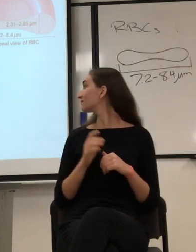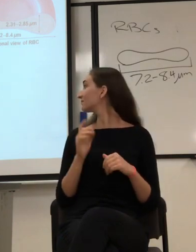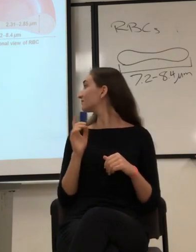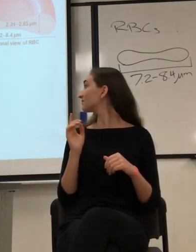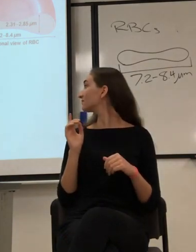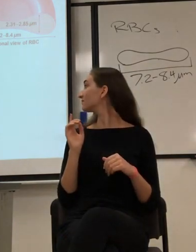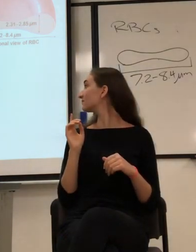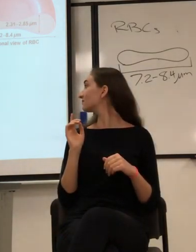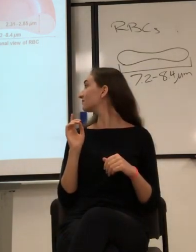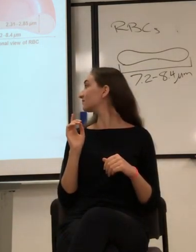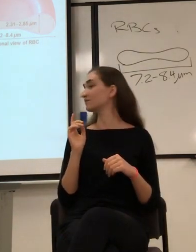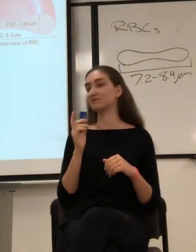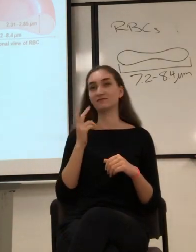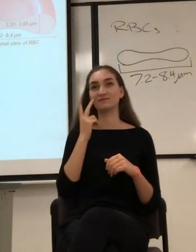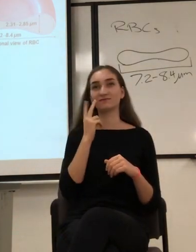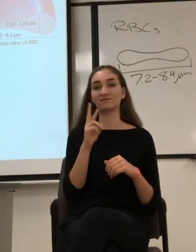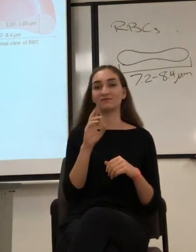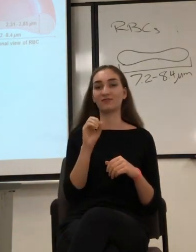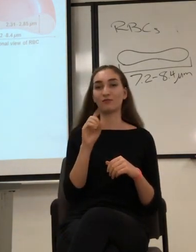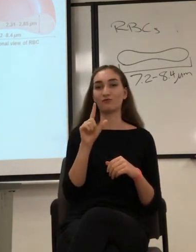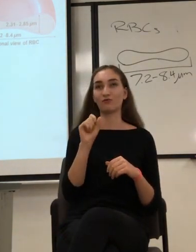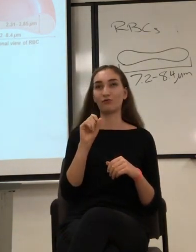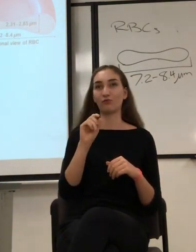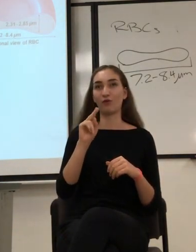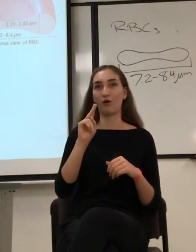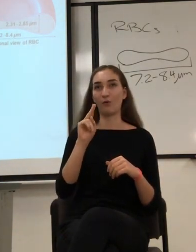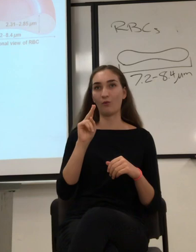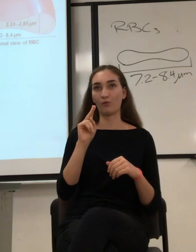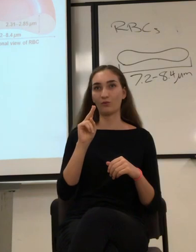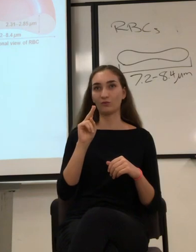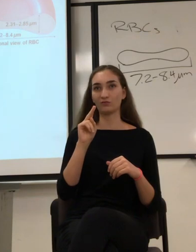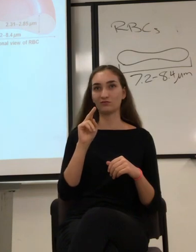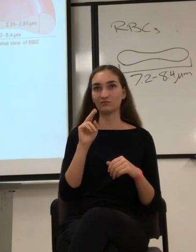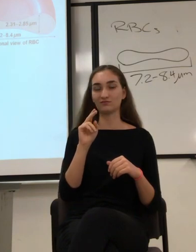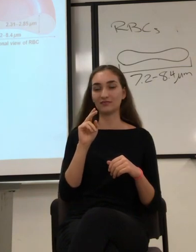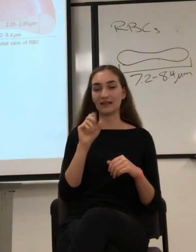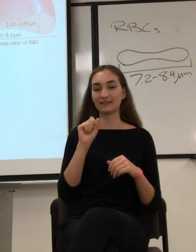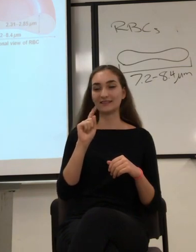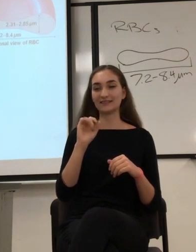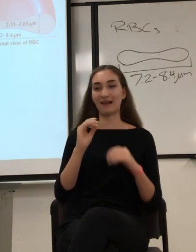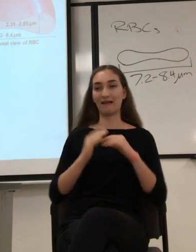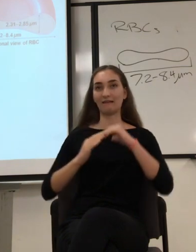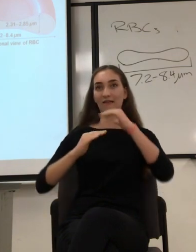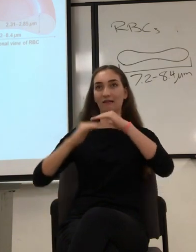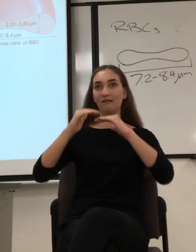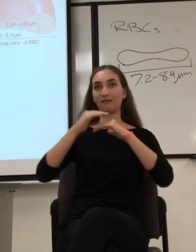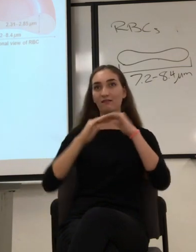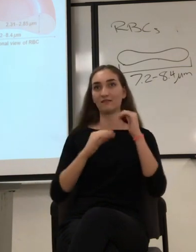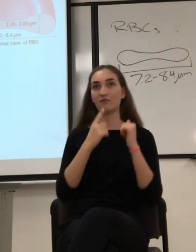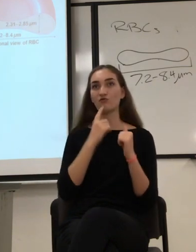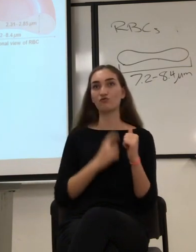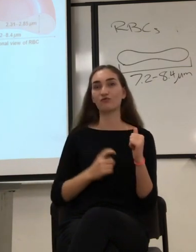this rouleau, this kind of stacking of the red blood cells. I think I mentioned it before.